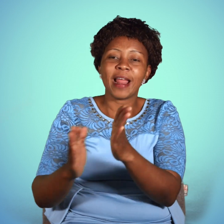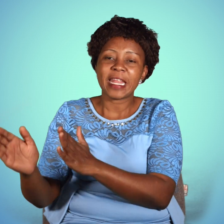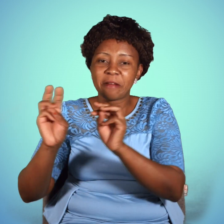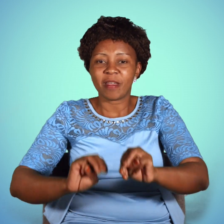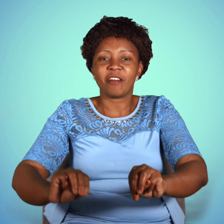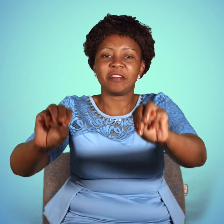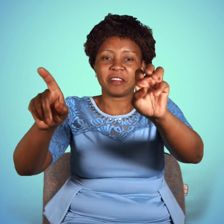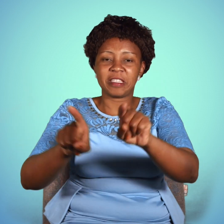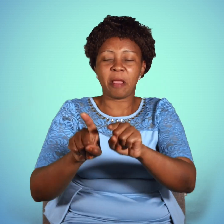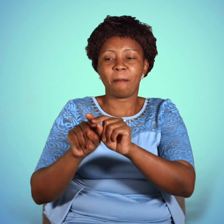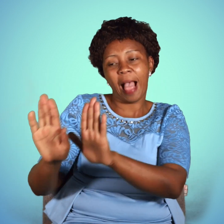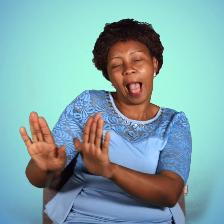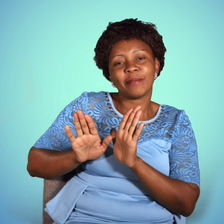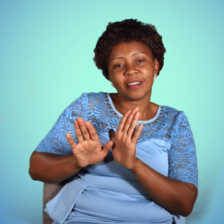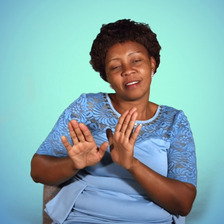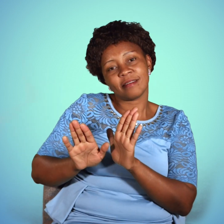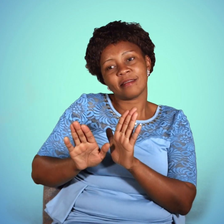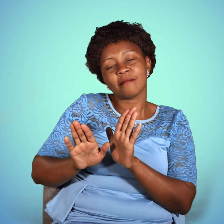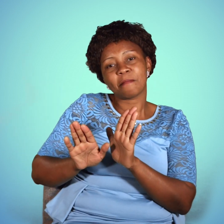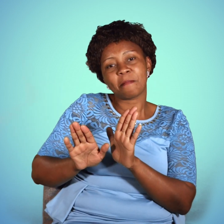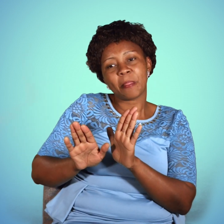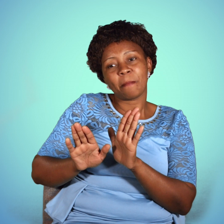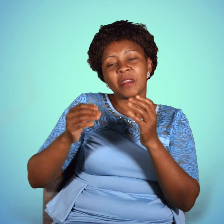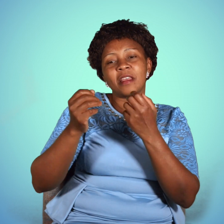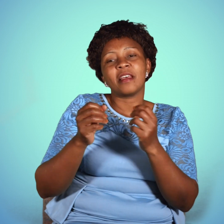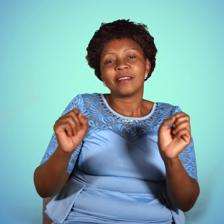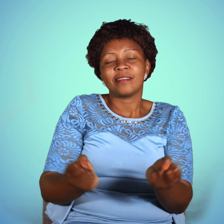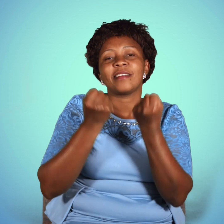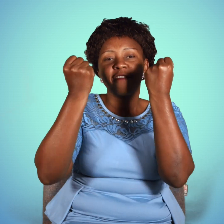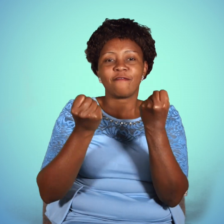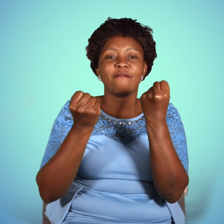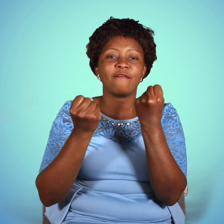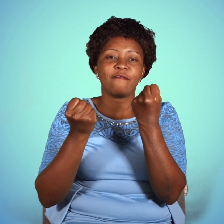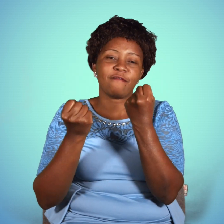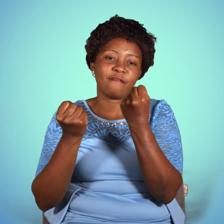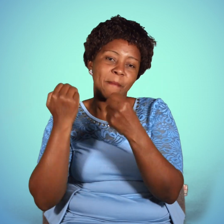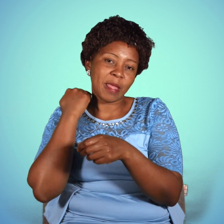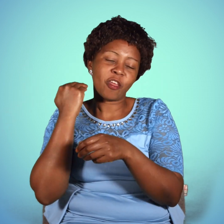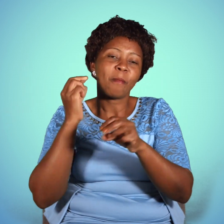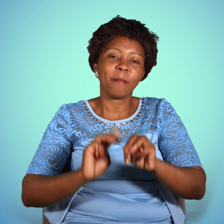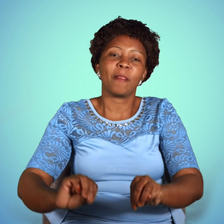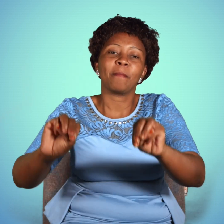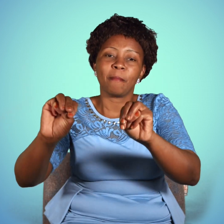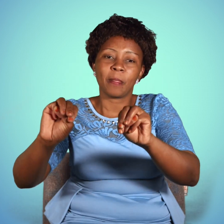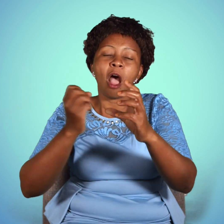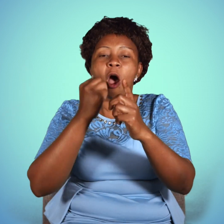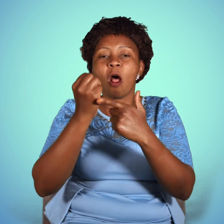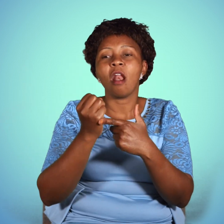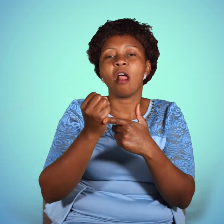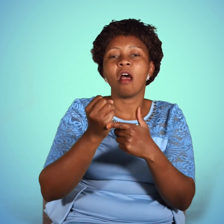Natural methods of family planning include abstinence, safe period